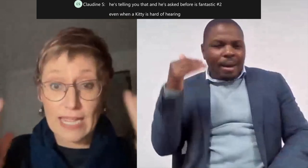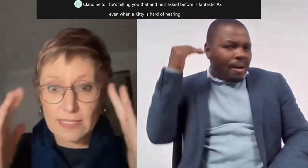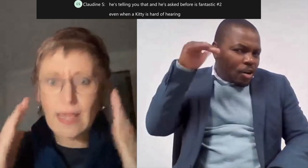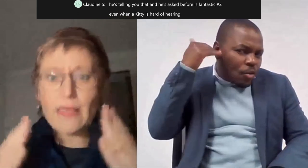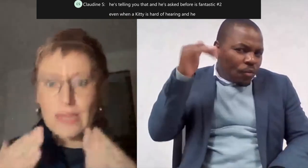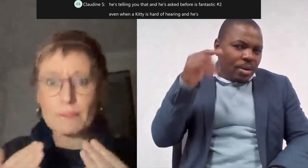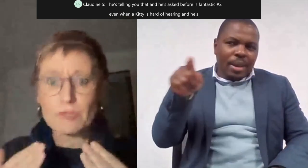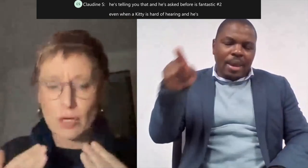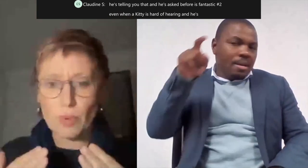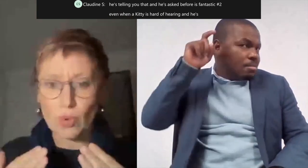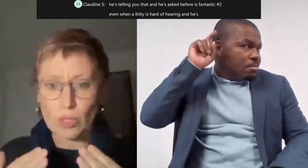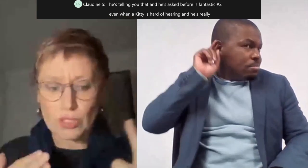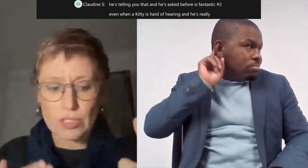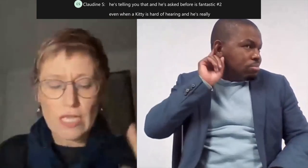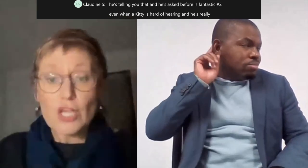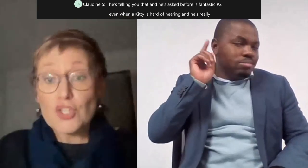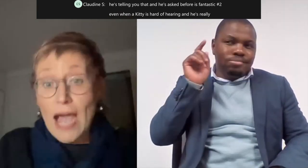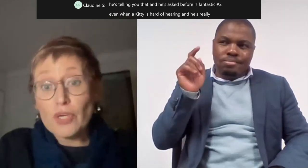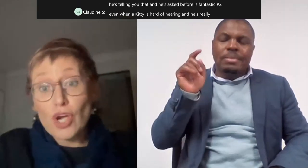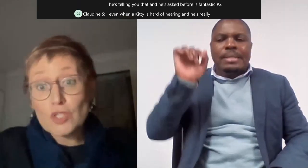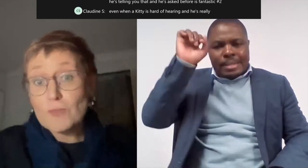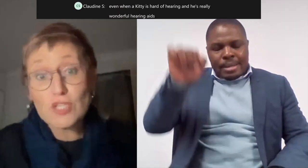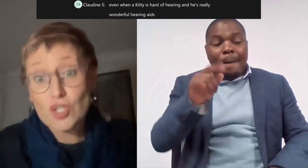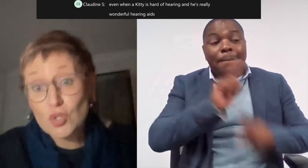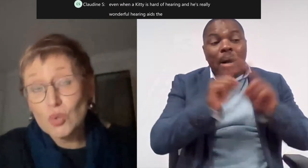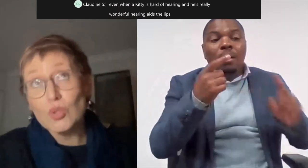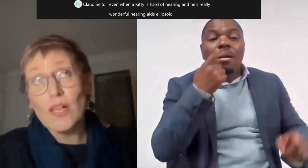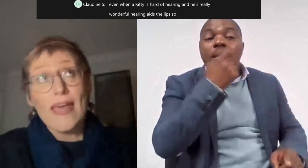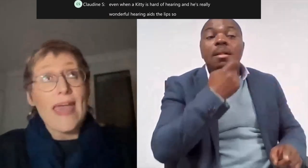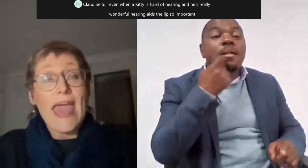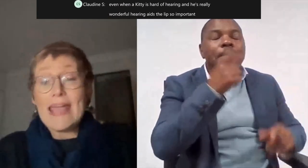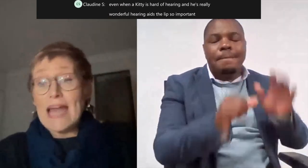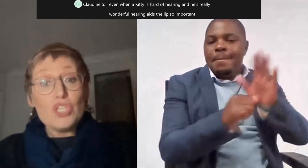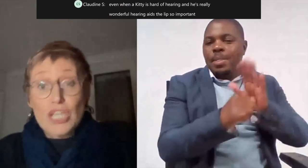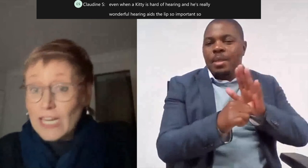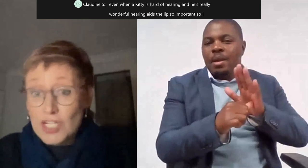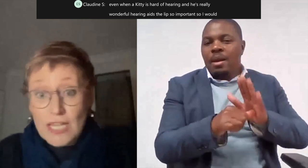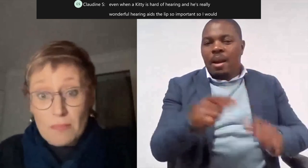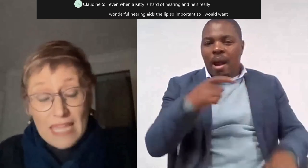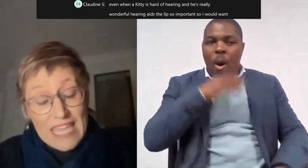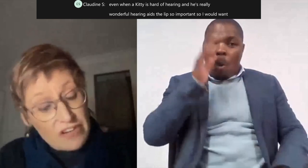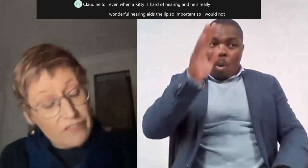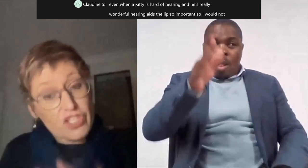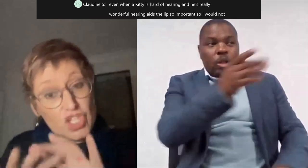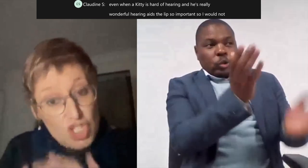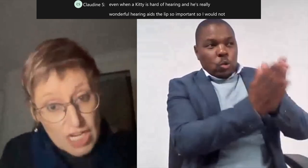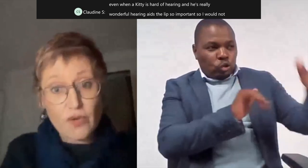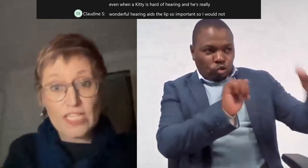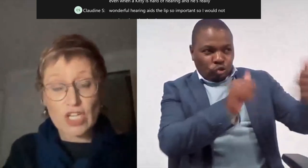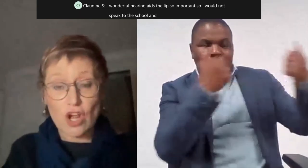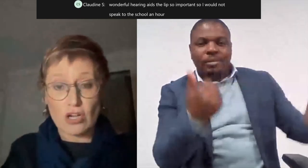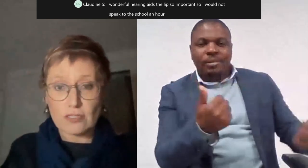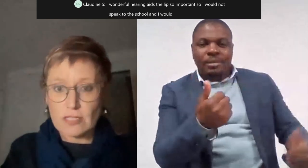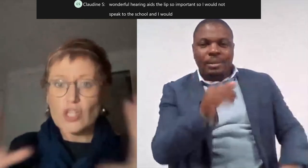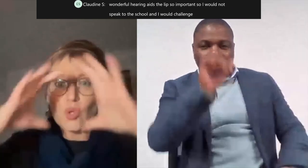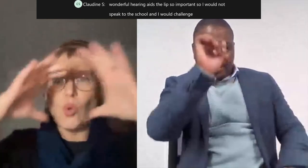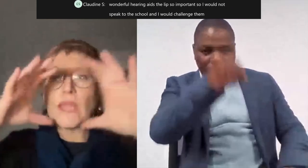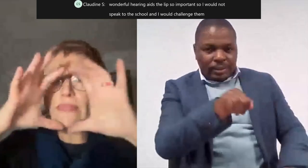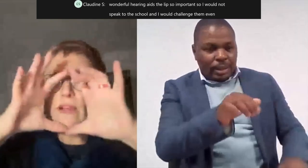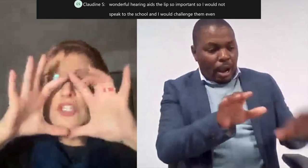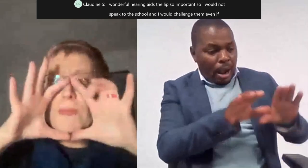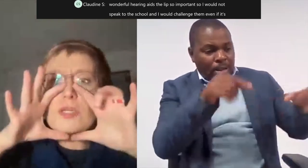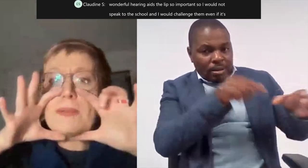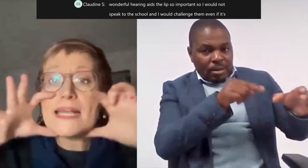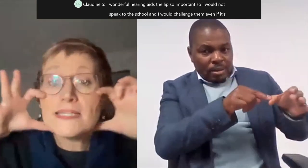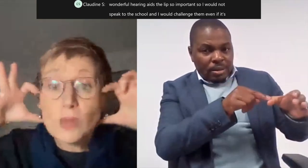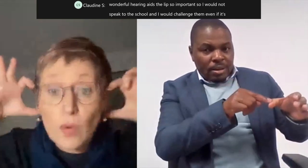wonderful hearing aids, the lips are important. So yeah, I would go and speak to the school, and I would challenge them, even if it's just for his class, to all